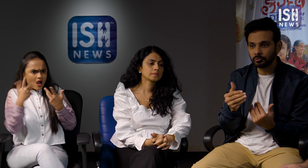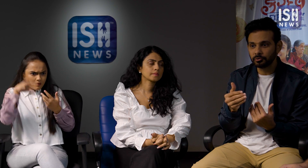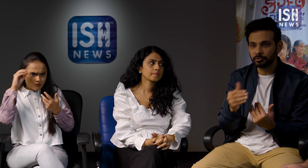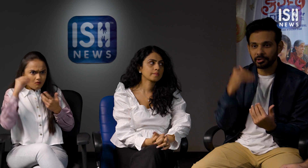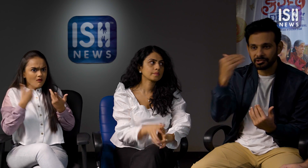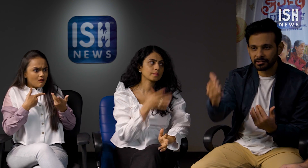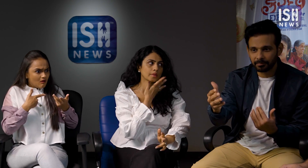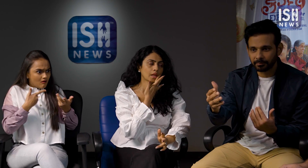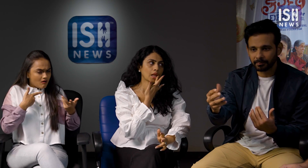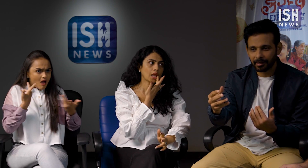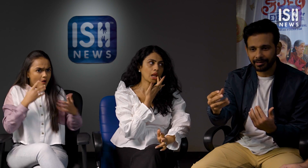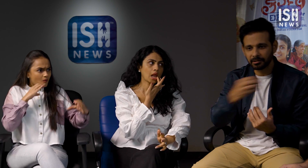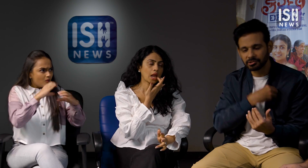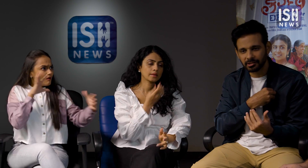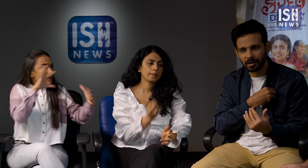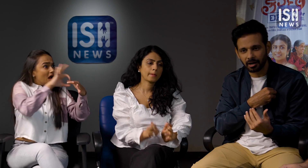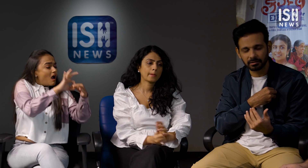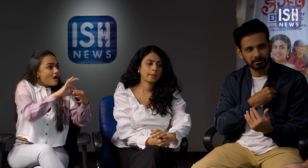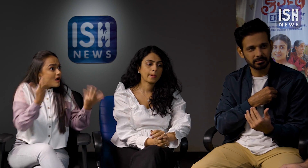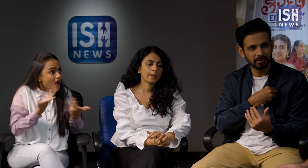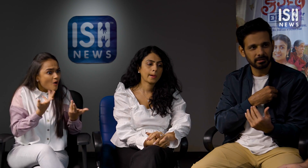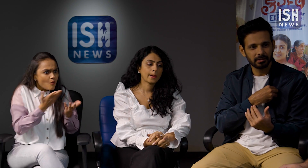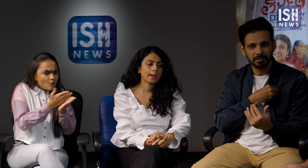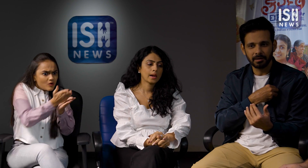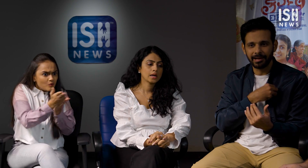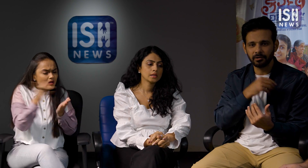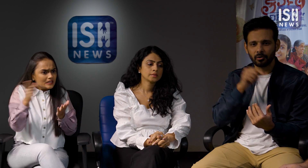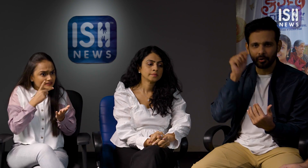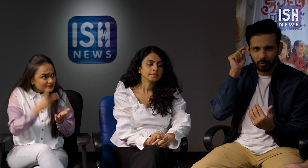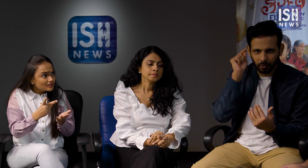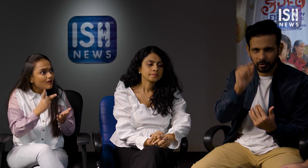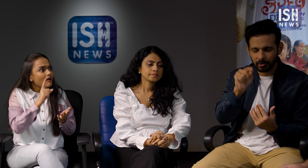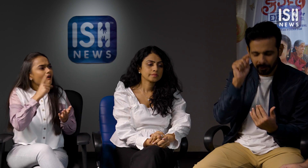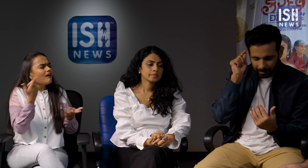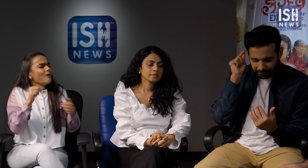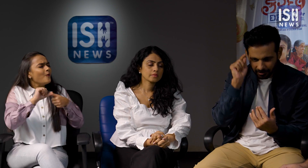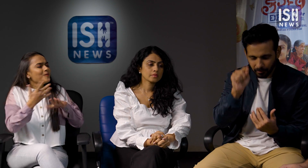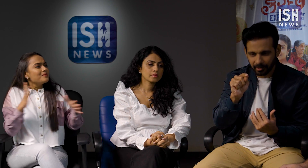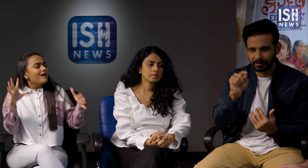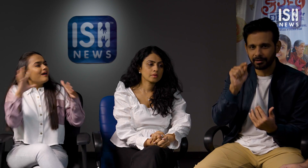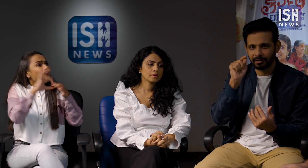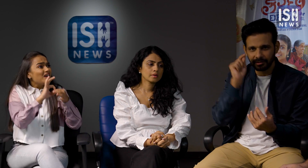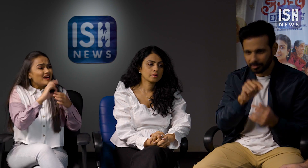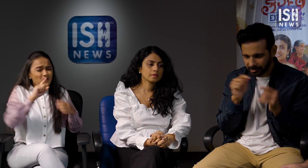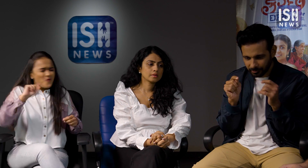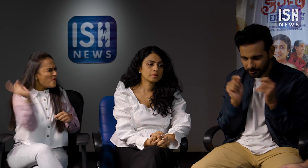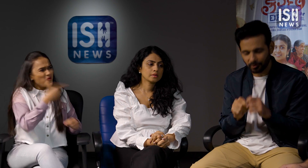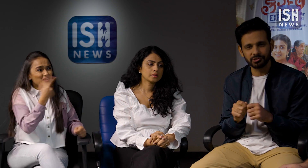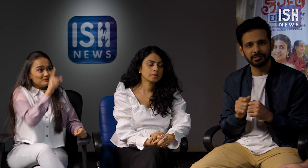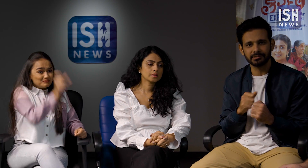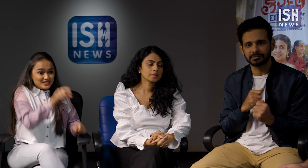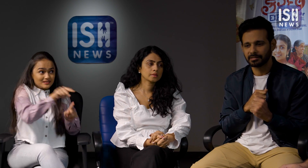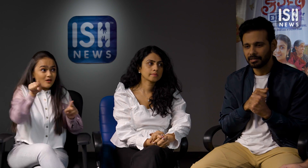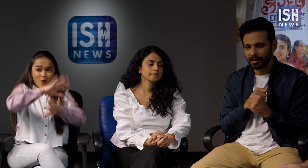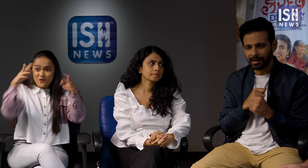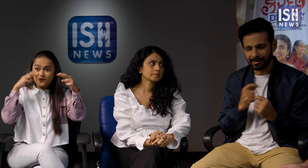to reach them and touch their heart. And everyone, anybody who's